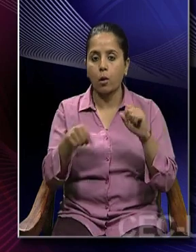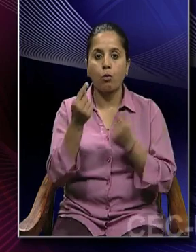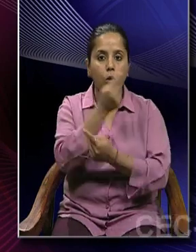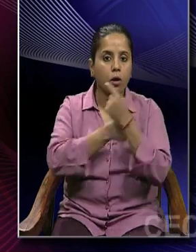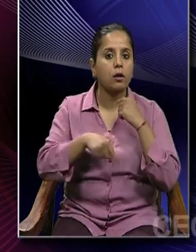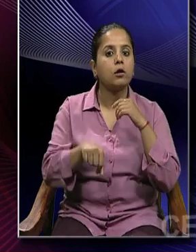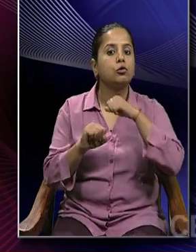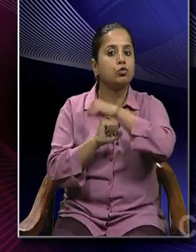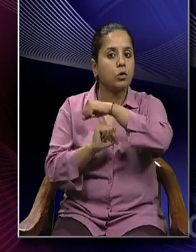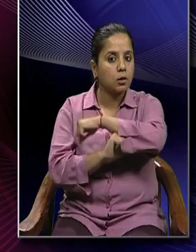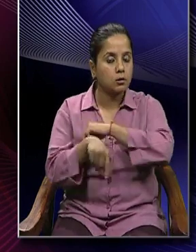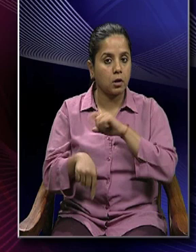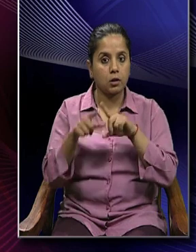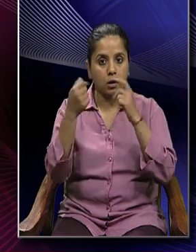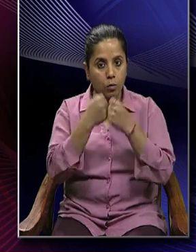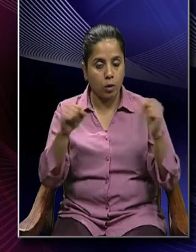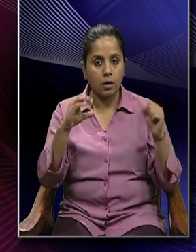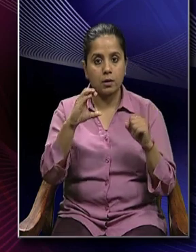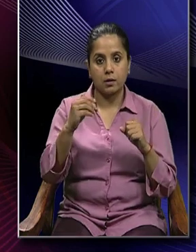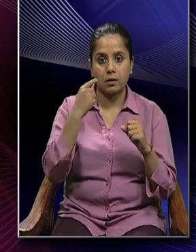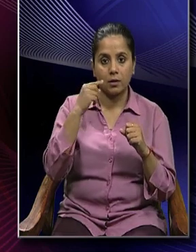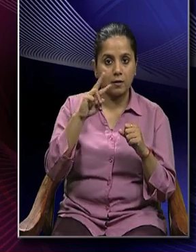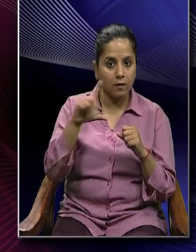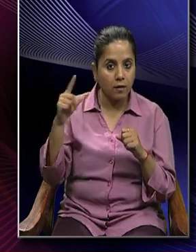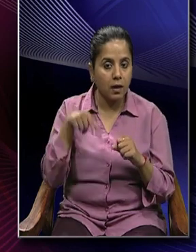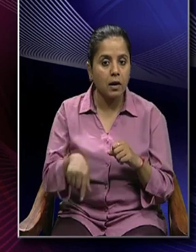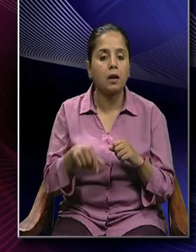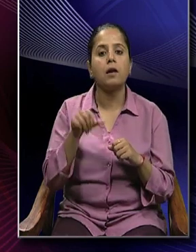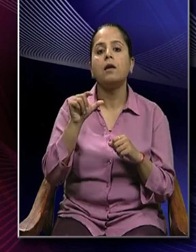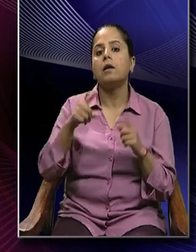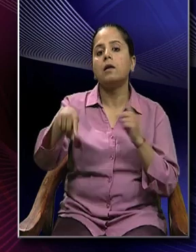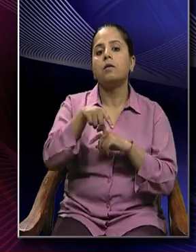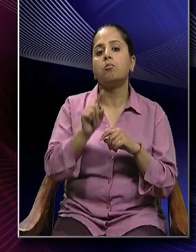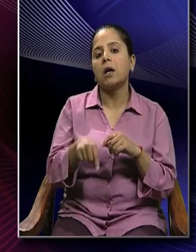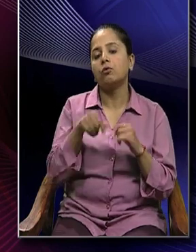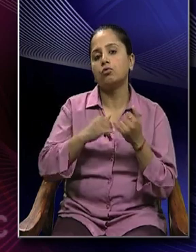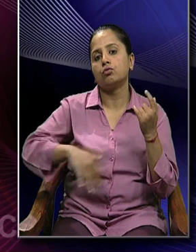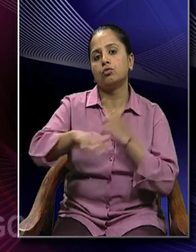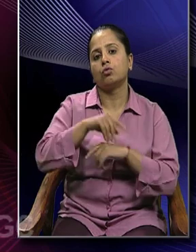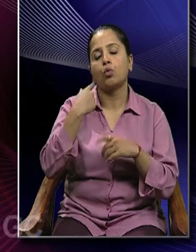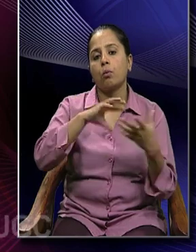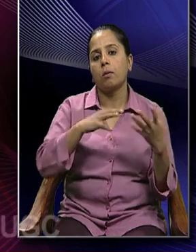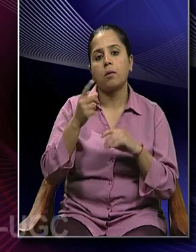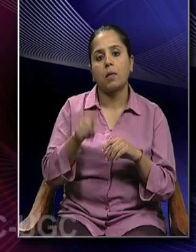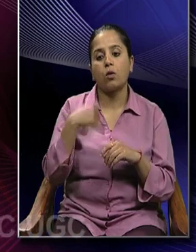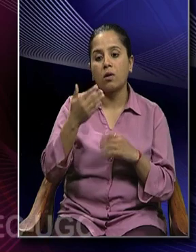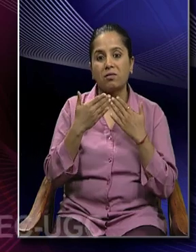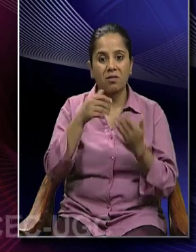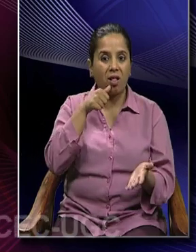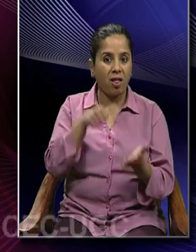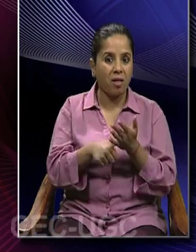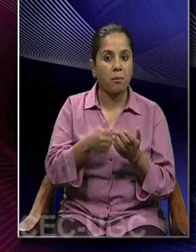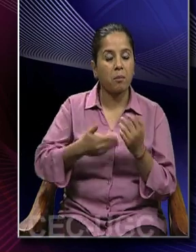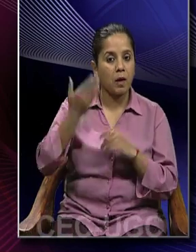well, and a democratic and civil libertarian society was to be created among the people, those who were illiterate at that point of